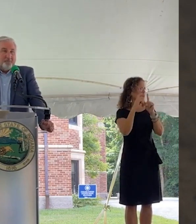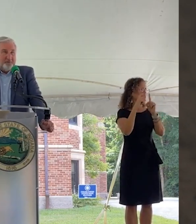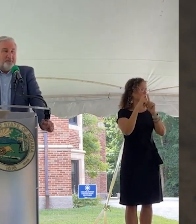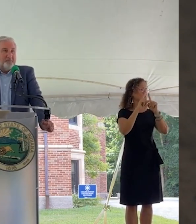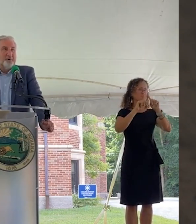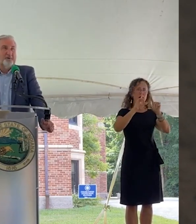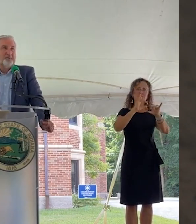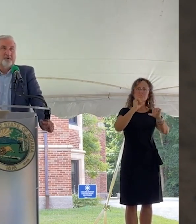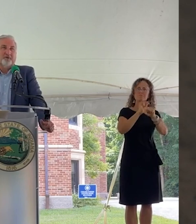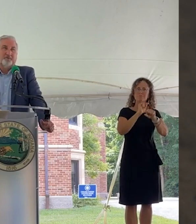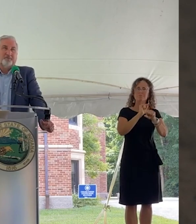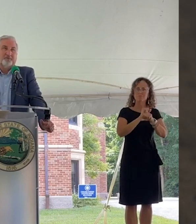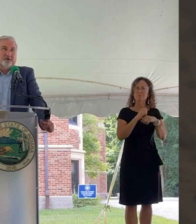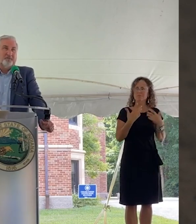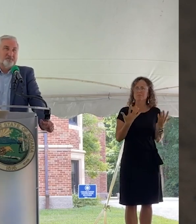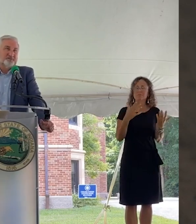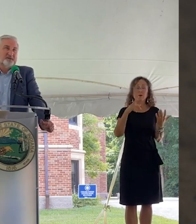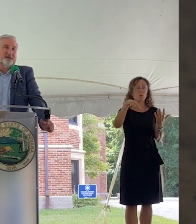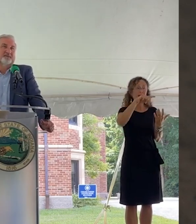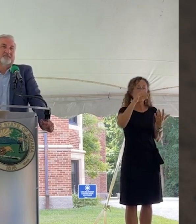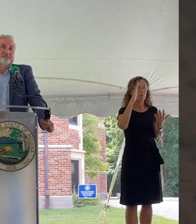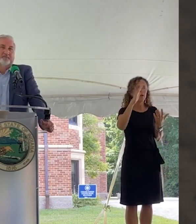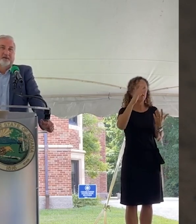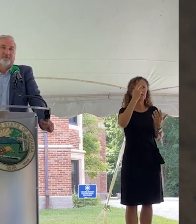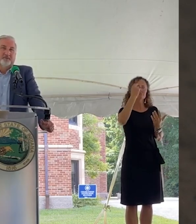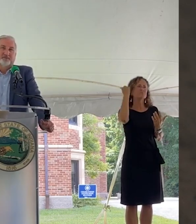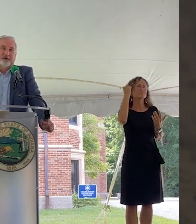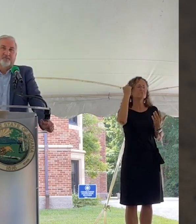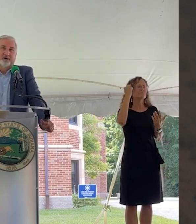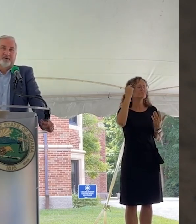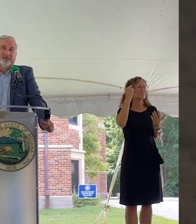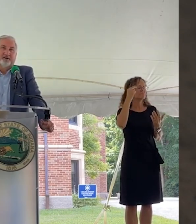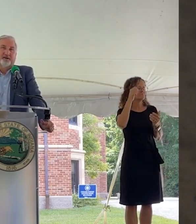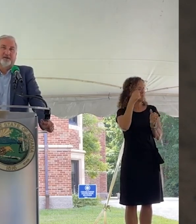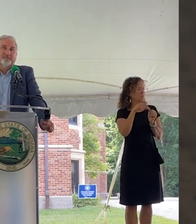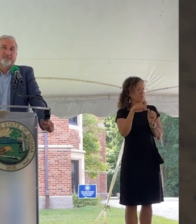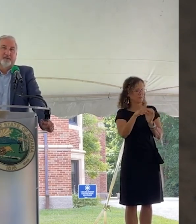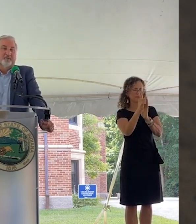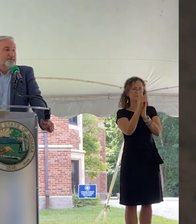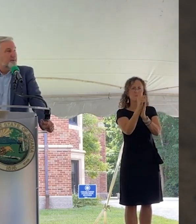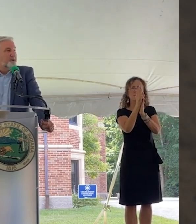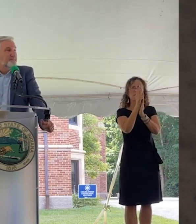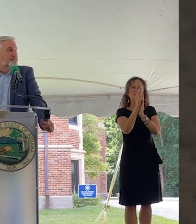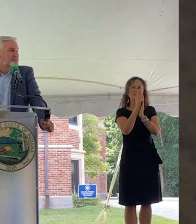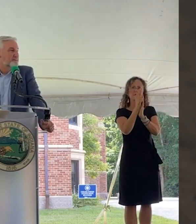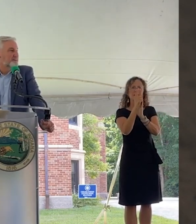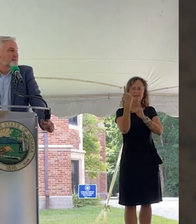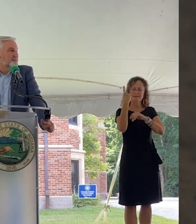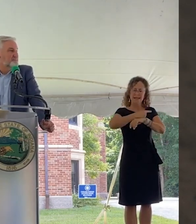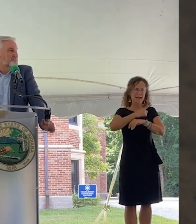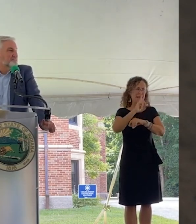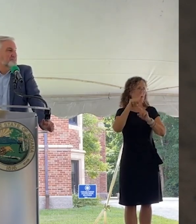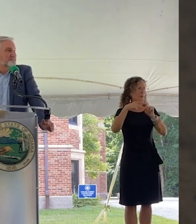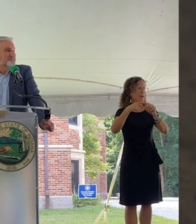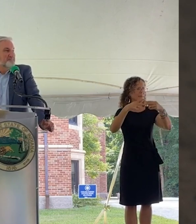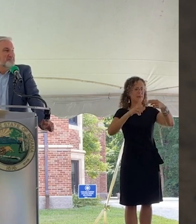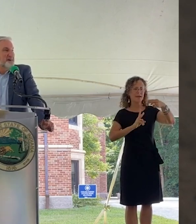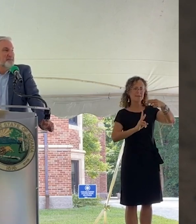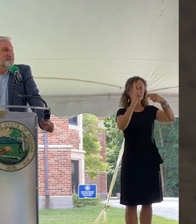we will all remember where we were on this day, this groundbreaking day. When that ribbon is cut and